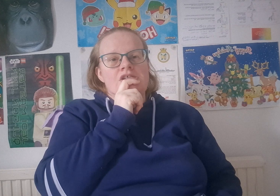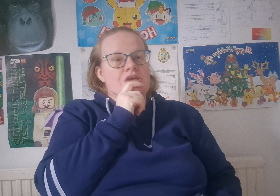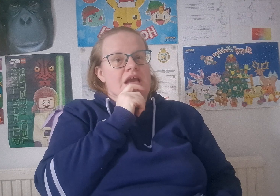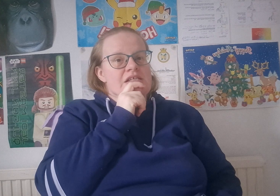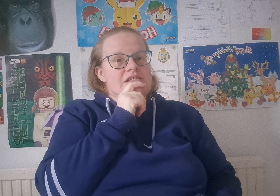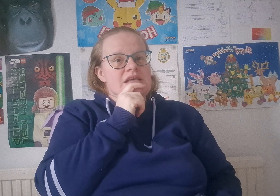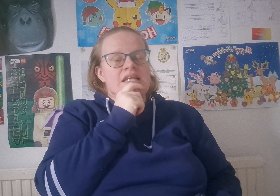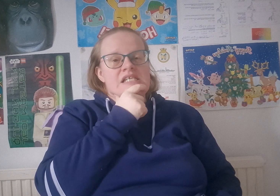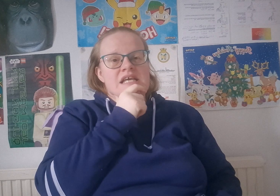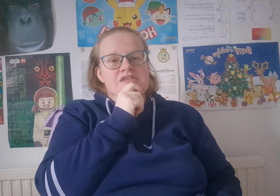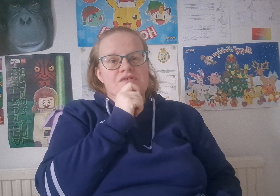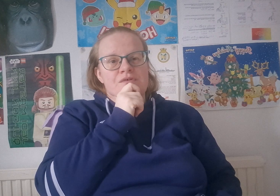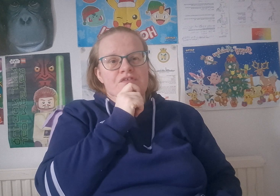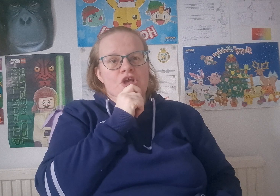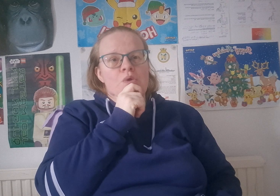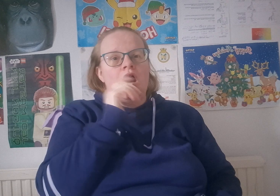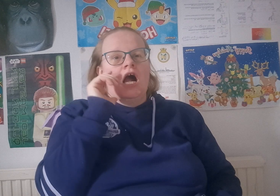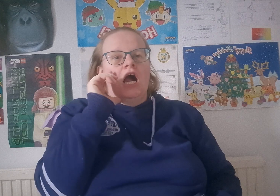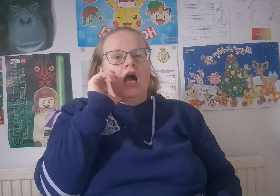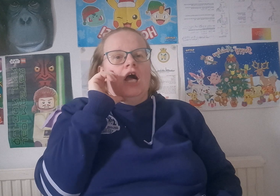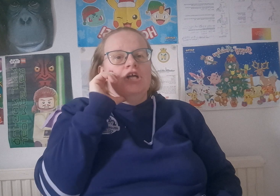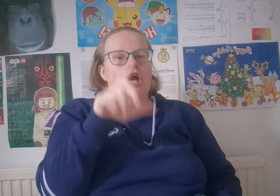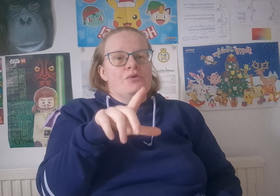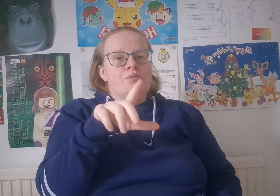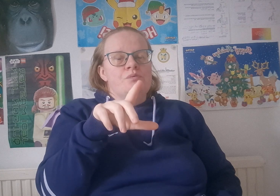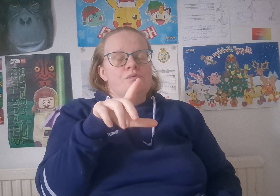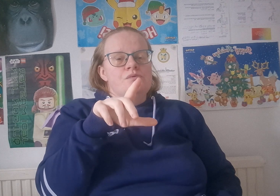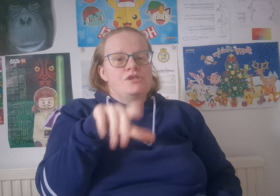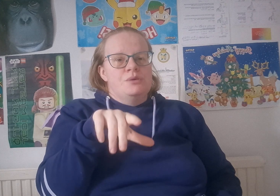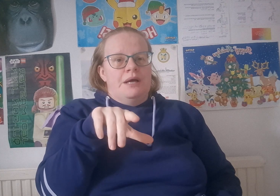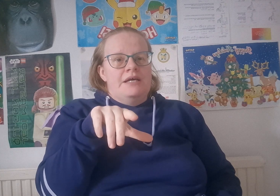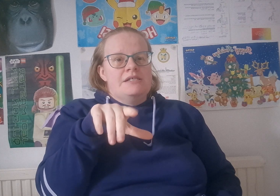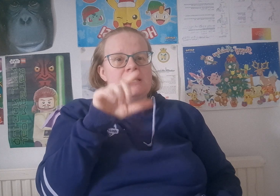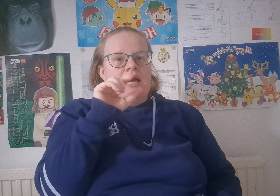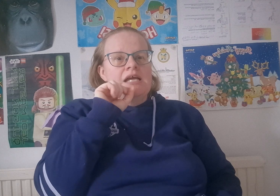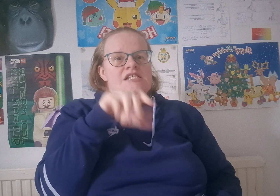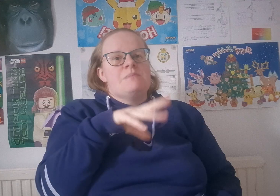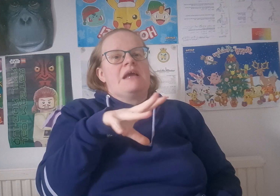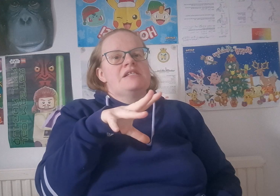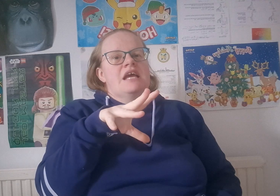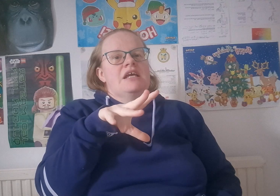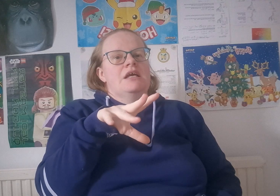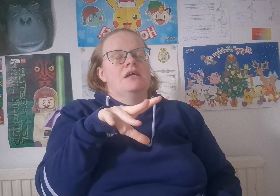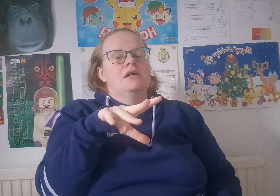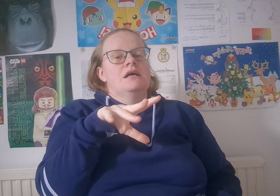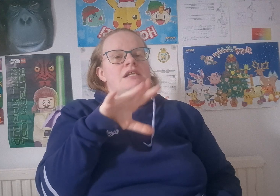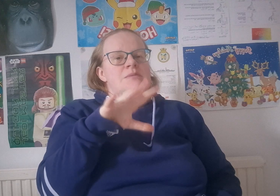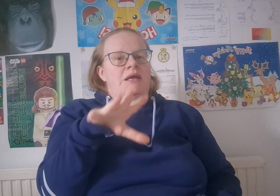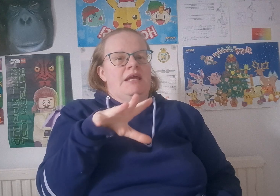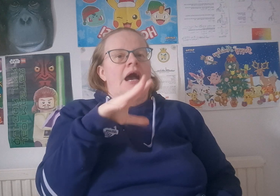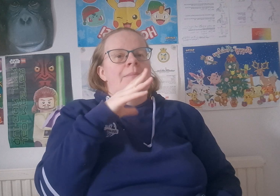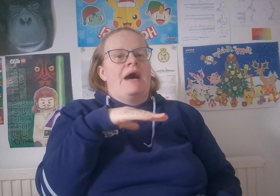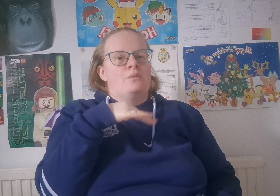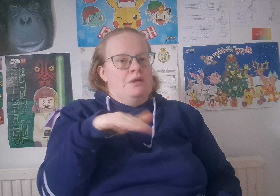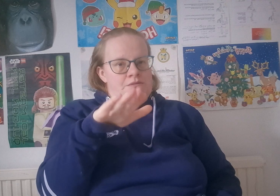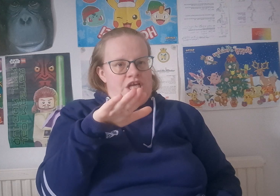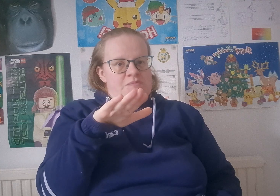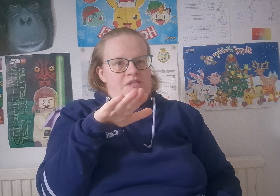So yes, and that's the end of the review. Go to it expecting it to be about William Shakespeare's